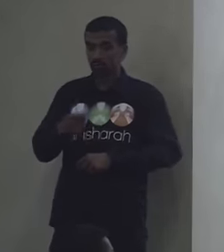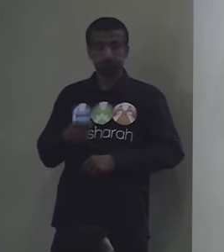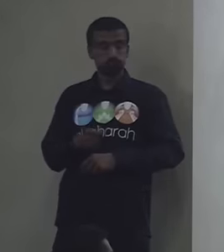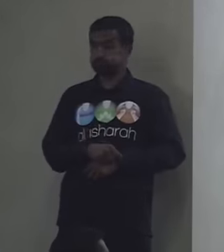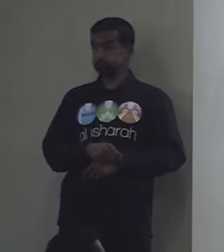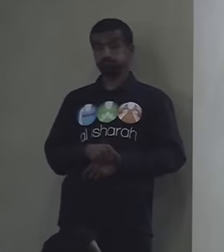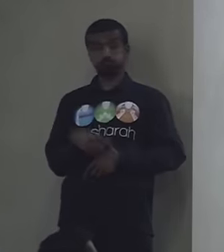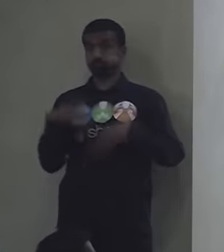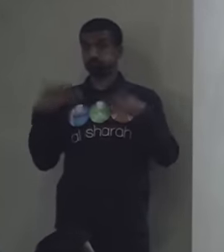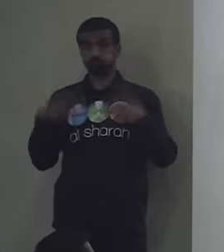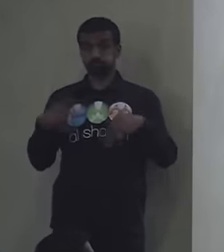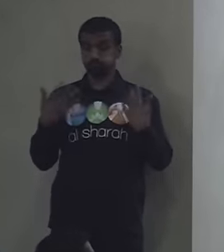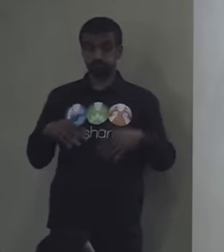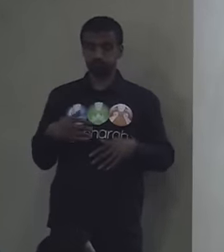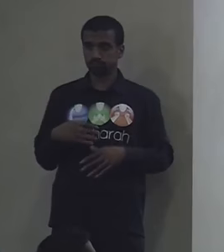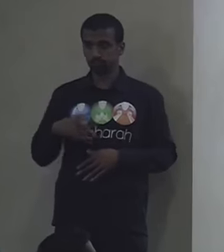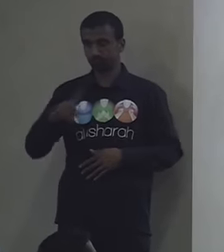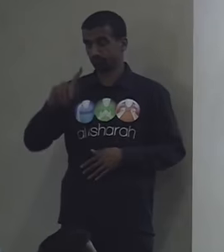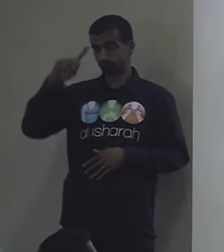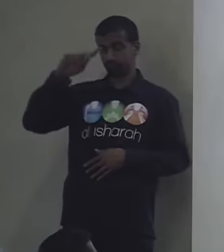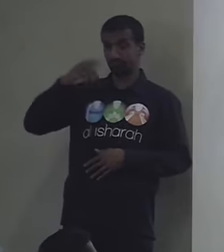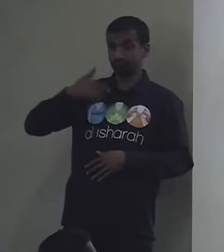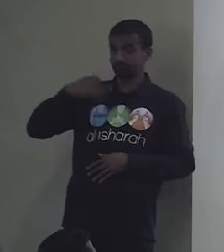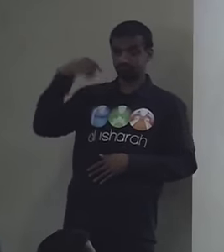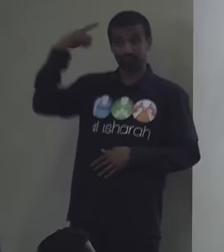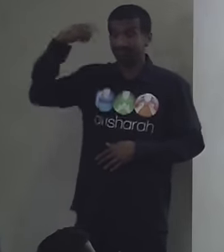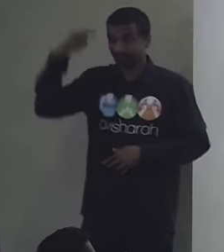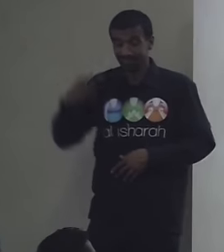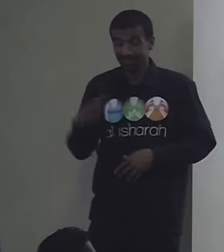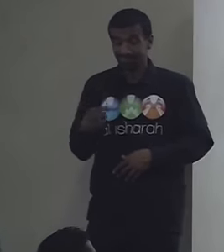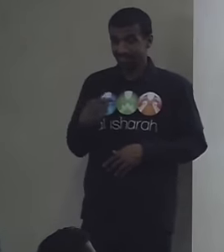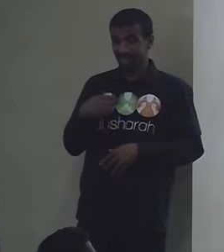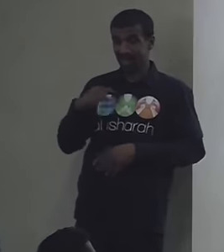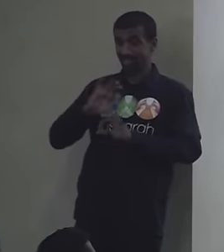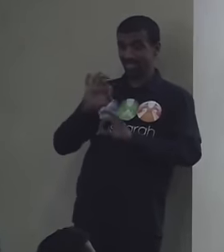I didn't do it. I recommended somebody else's children.